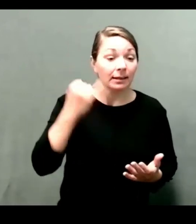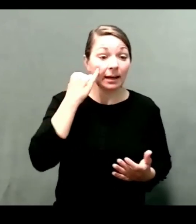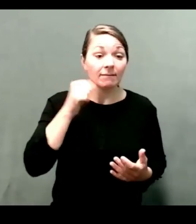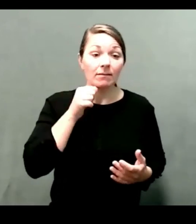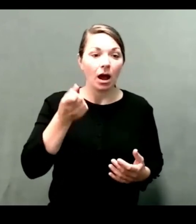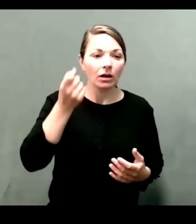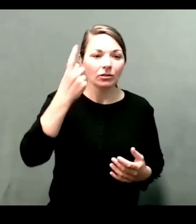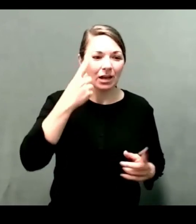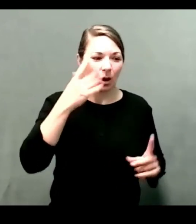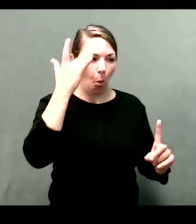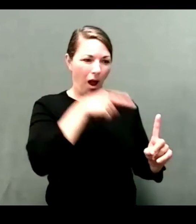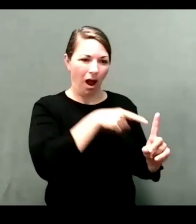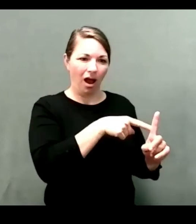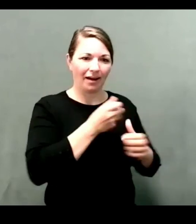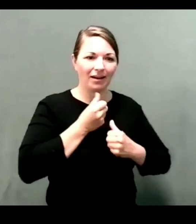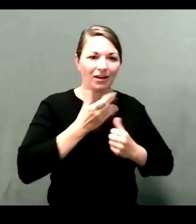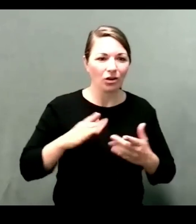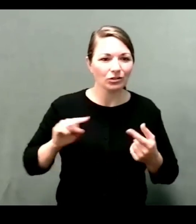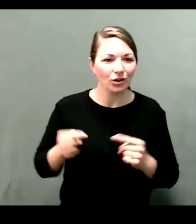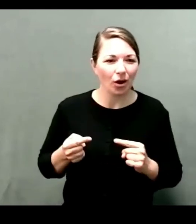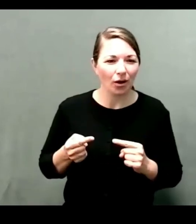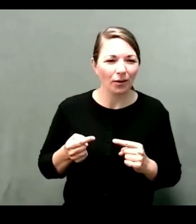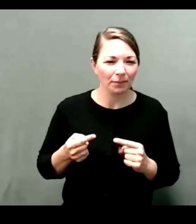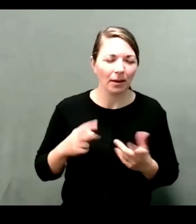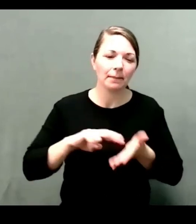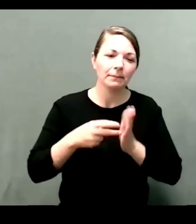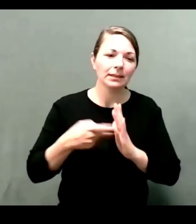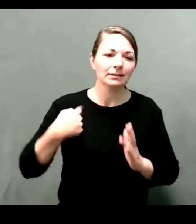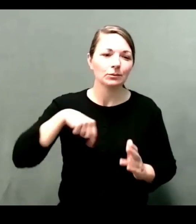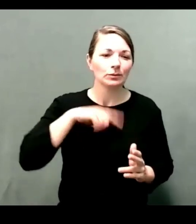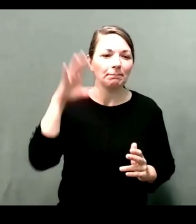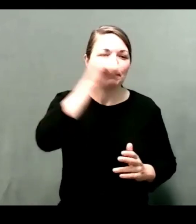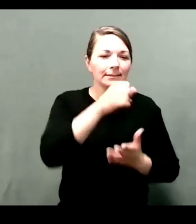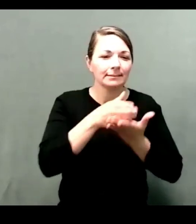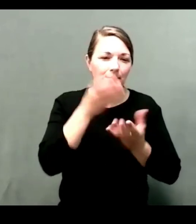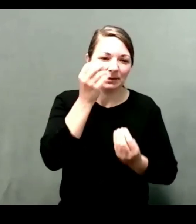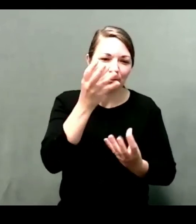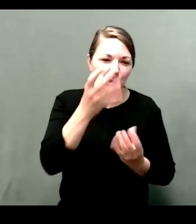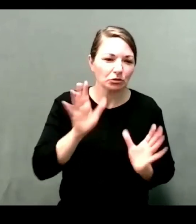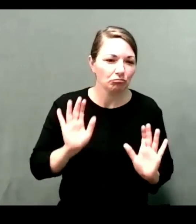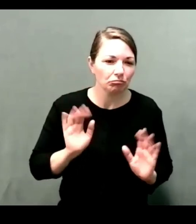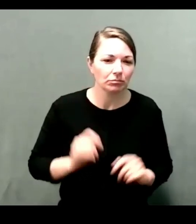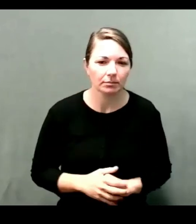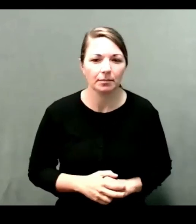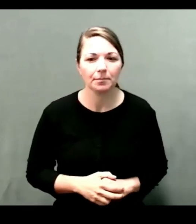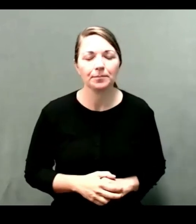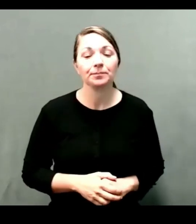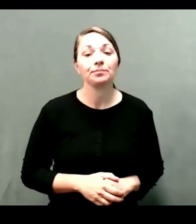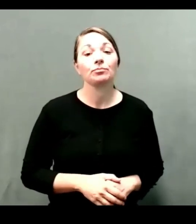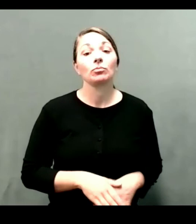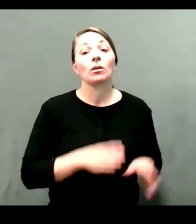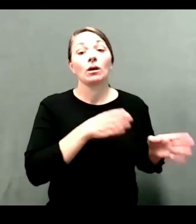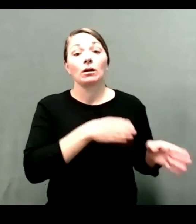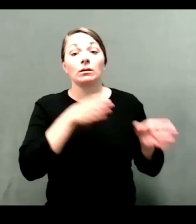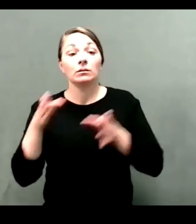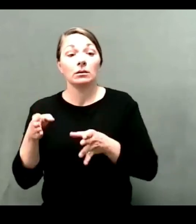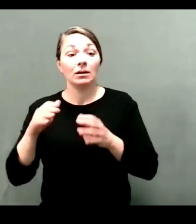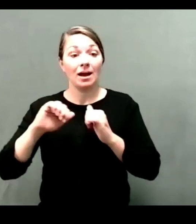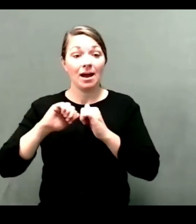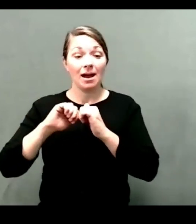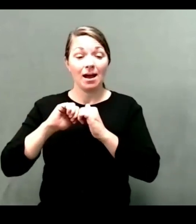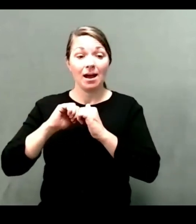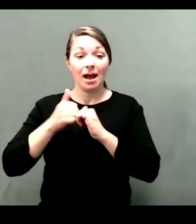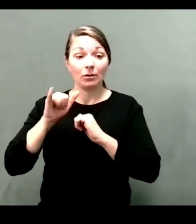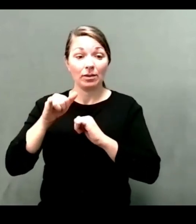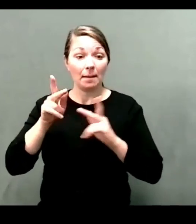prompted somebody to cause harm in the first place, right? The second piece here is this idea of how did the person who caused the harm utilize oppression